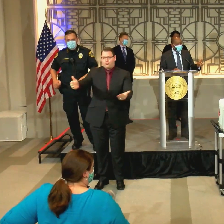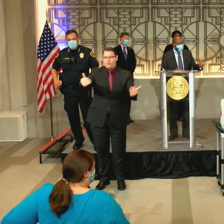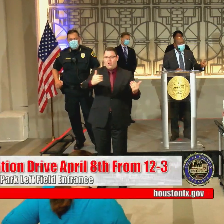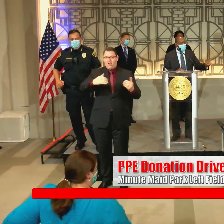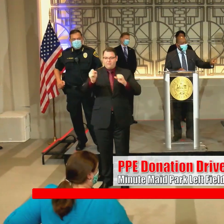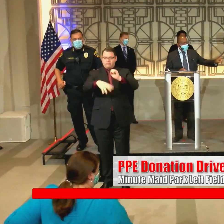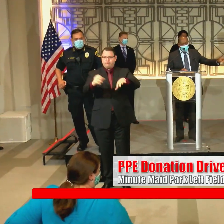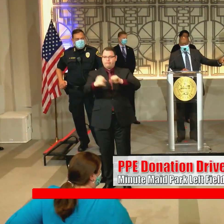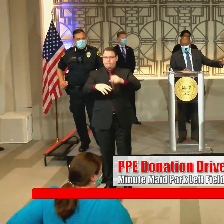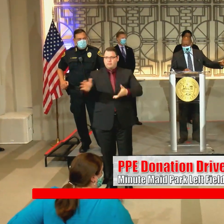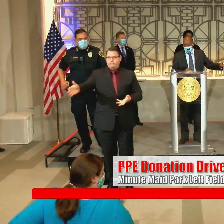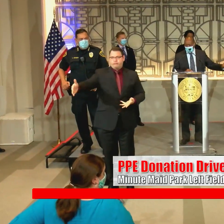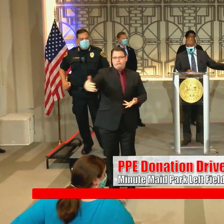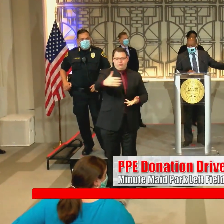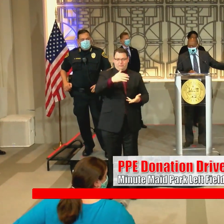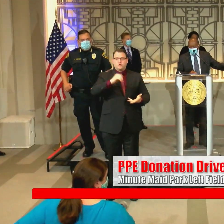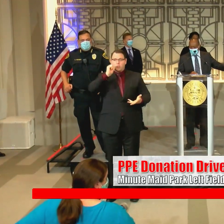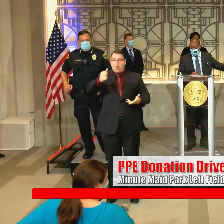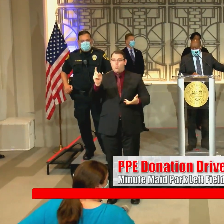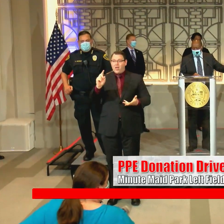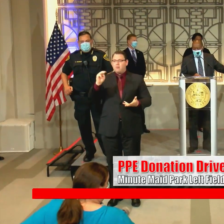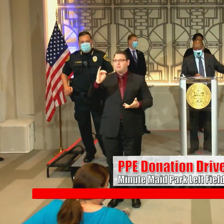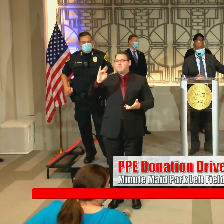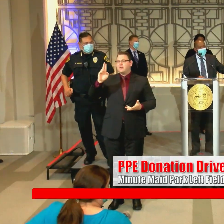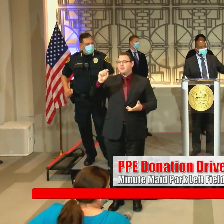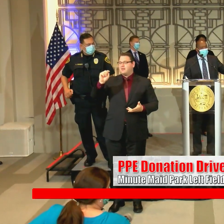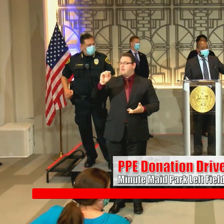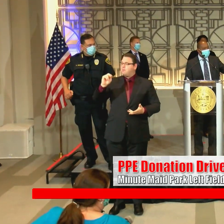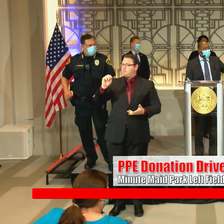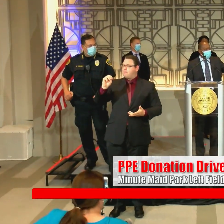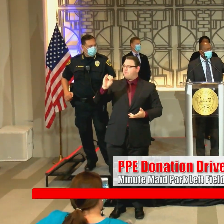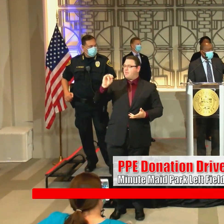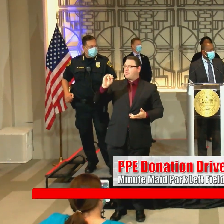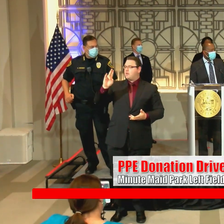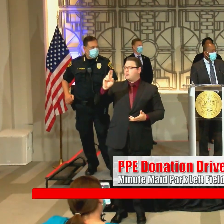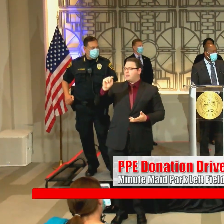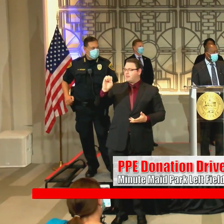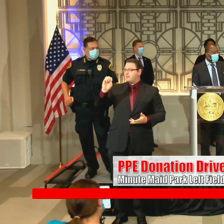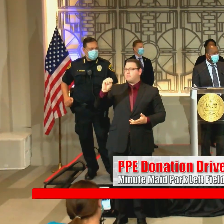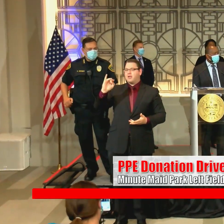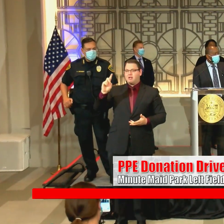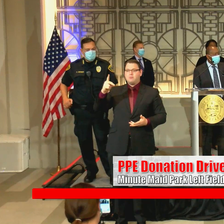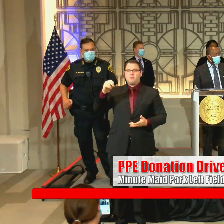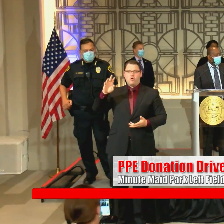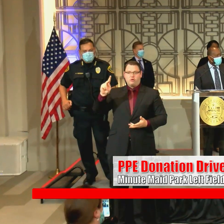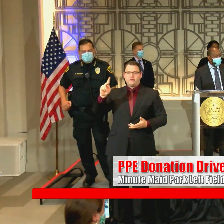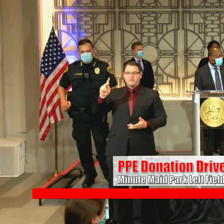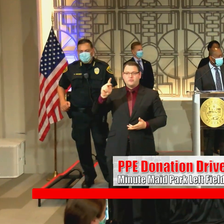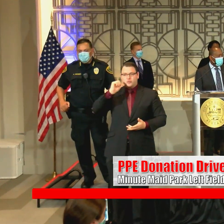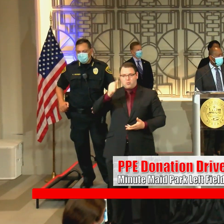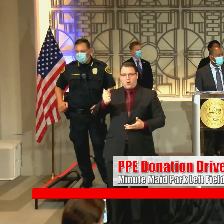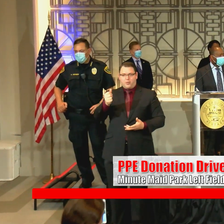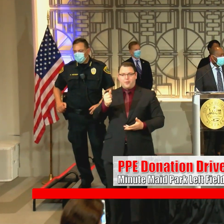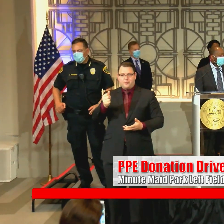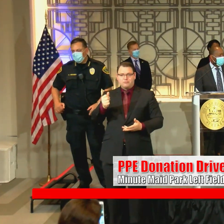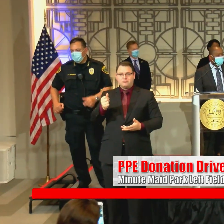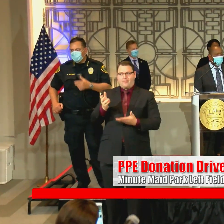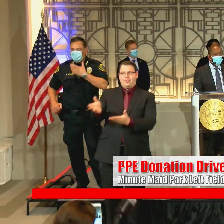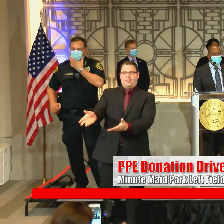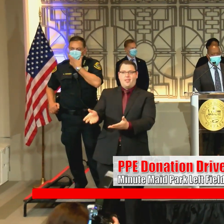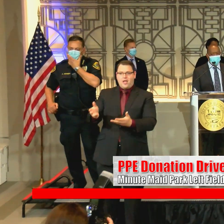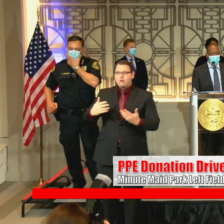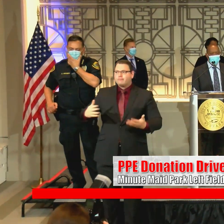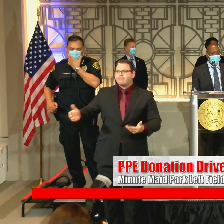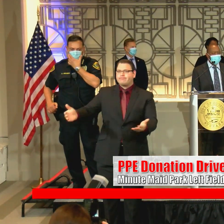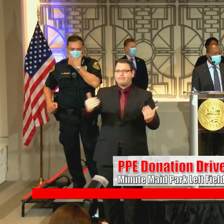Minute Maid Park. And I want to say to Flowtech before they move to the side, this is what Houston is all about. We have some fantastic partners, people